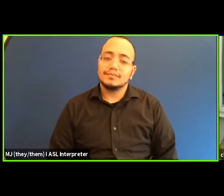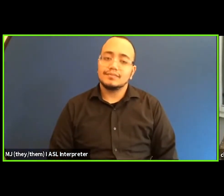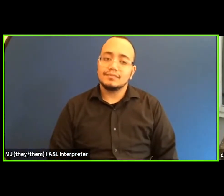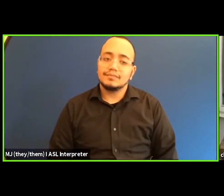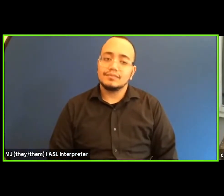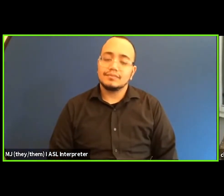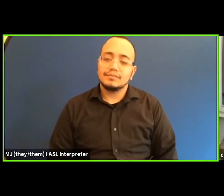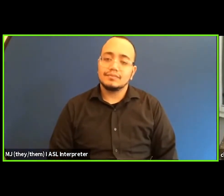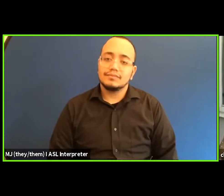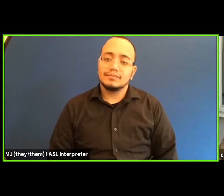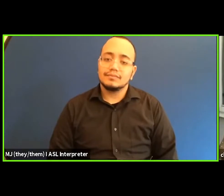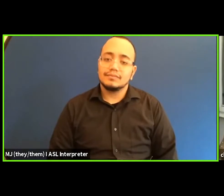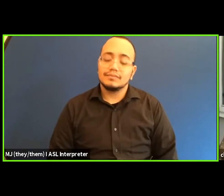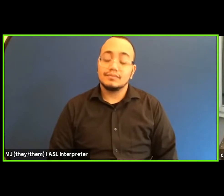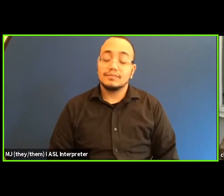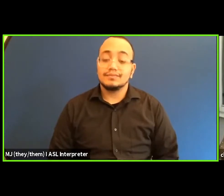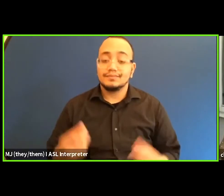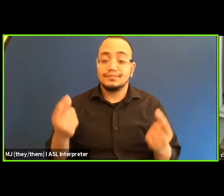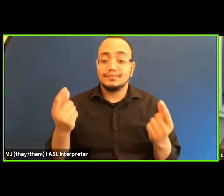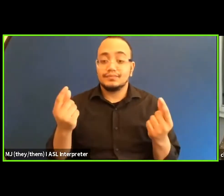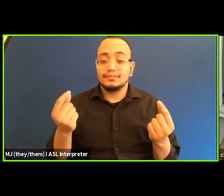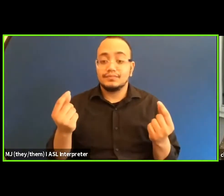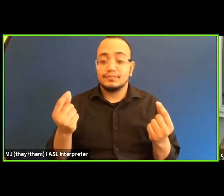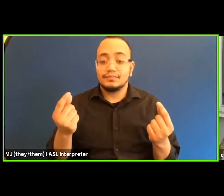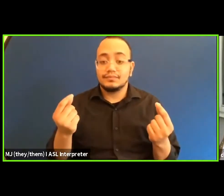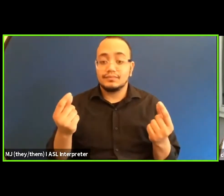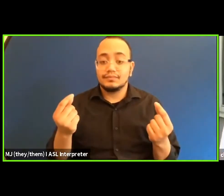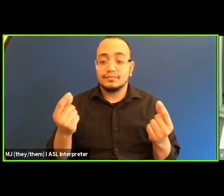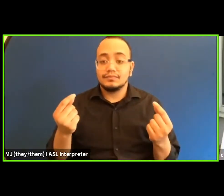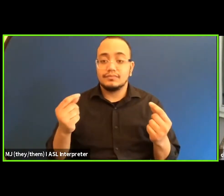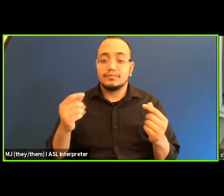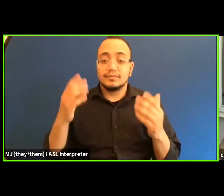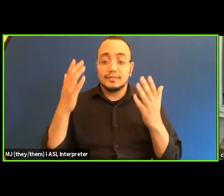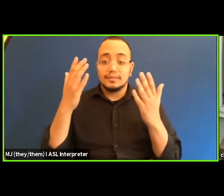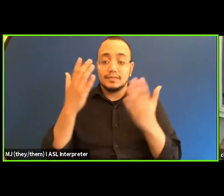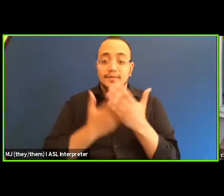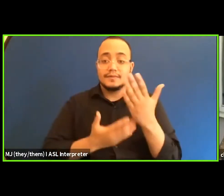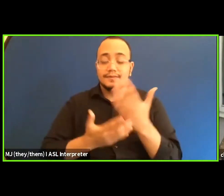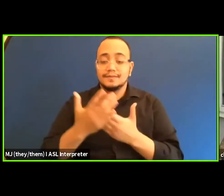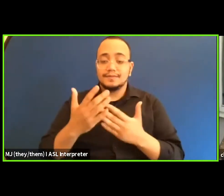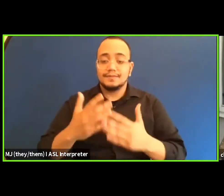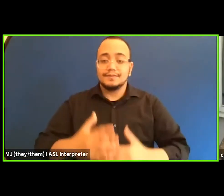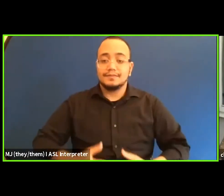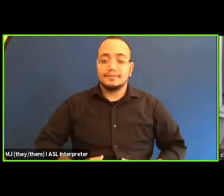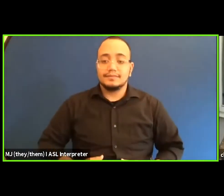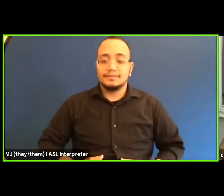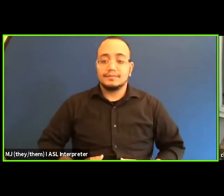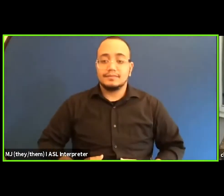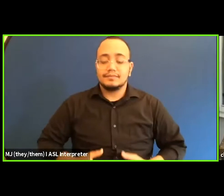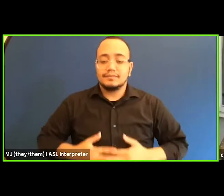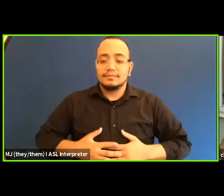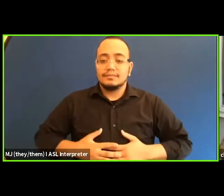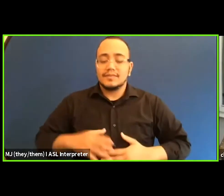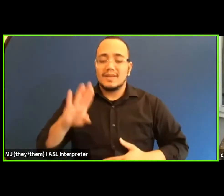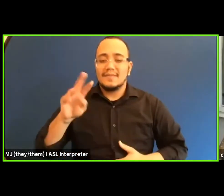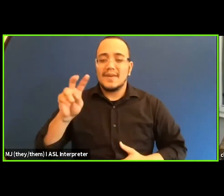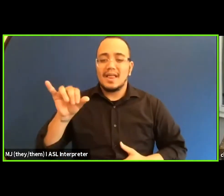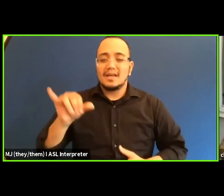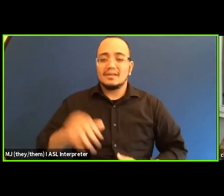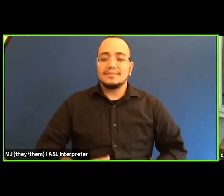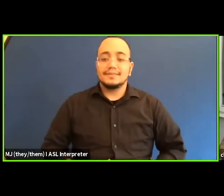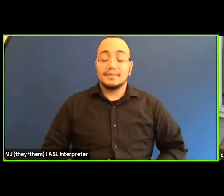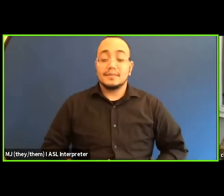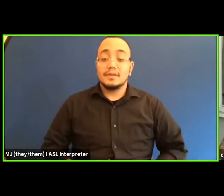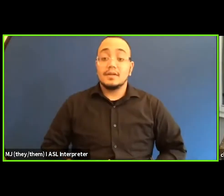Then take your hands and place them on your belly. This represents the south,